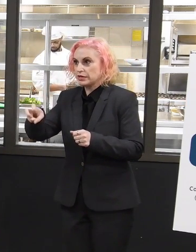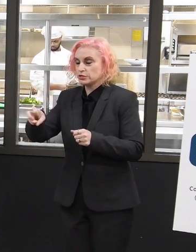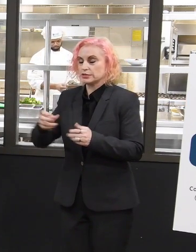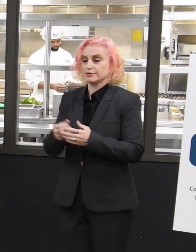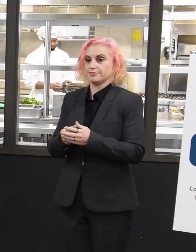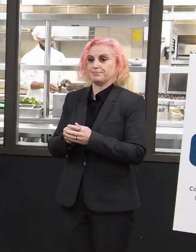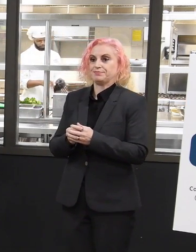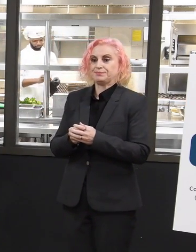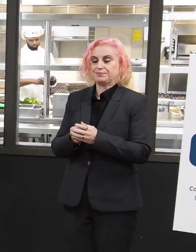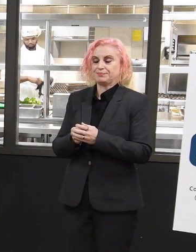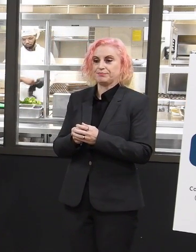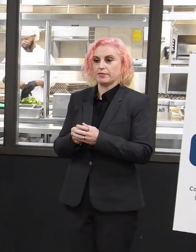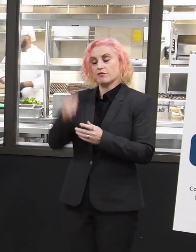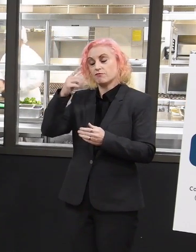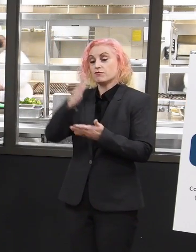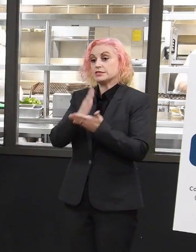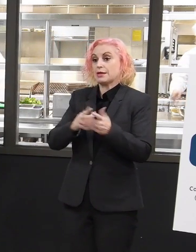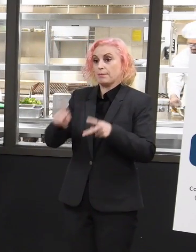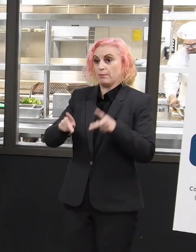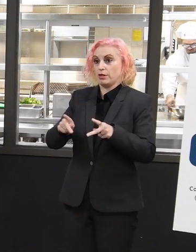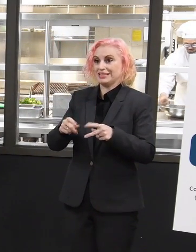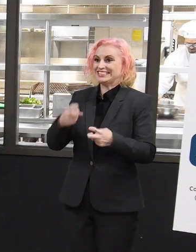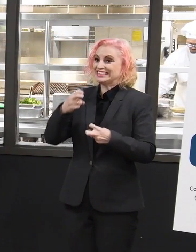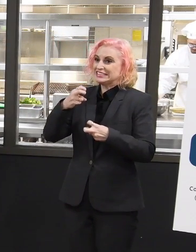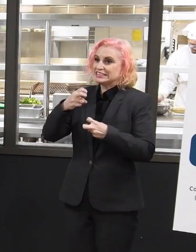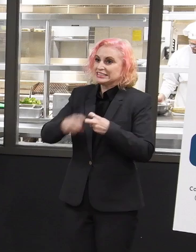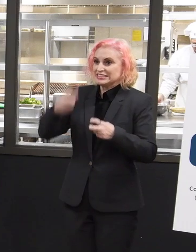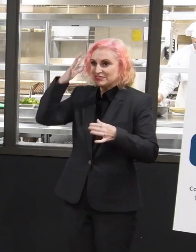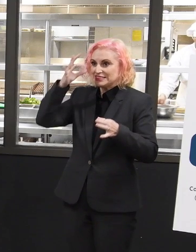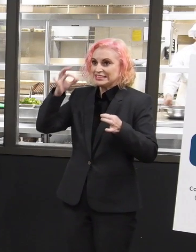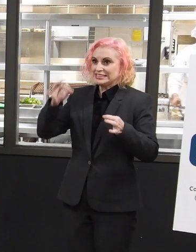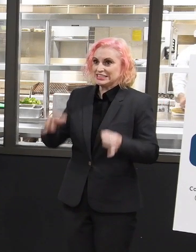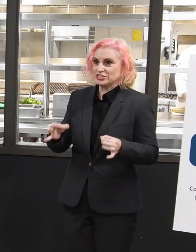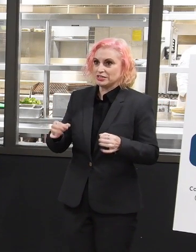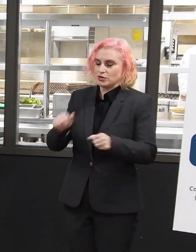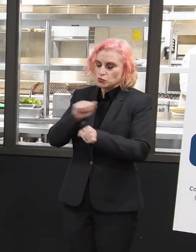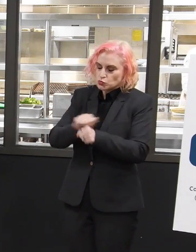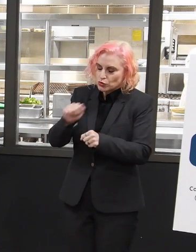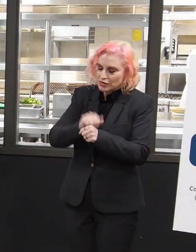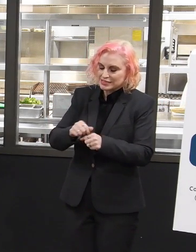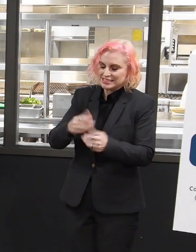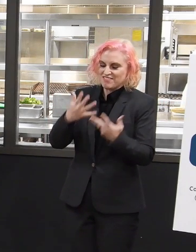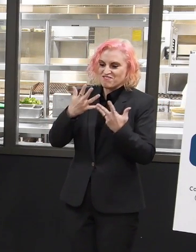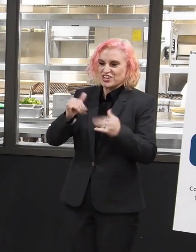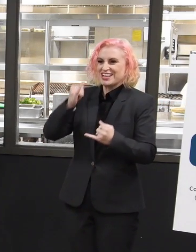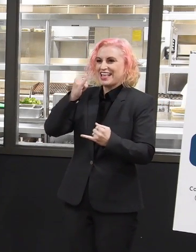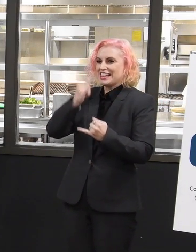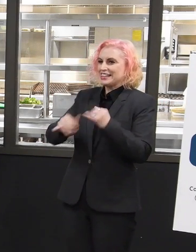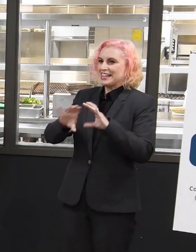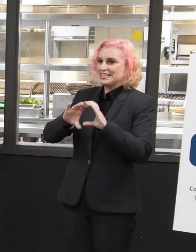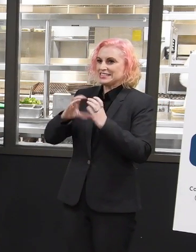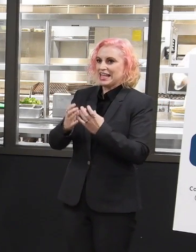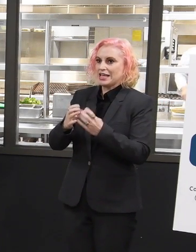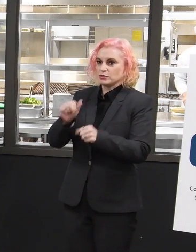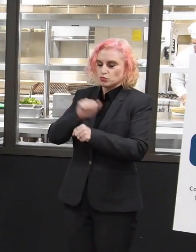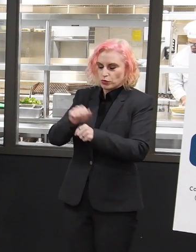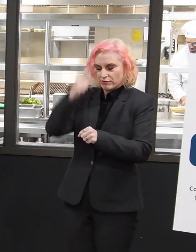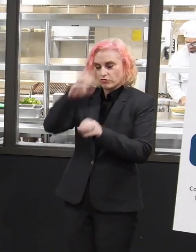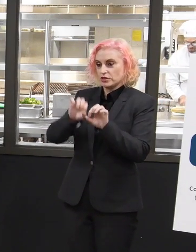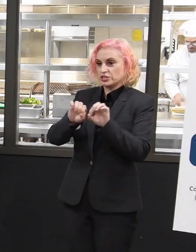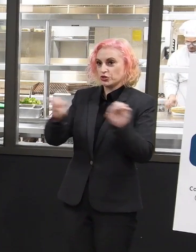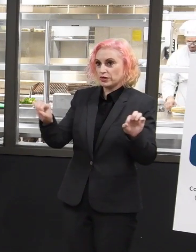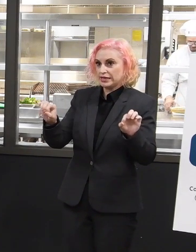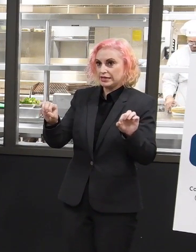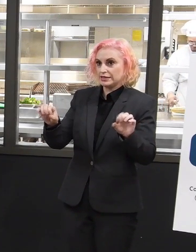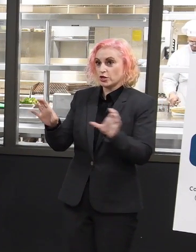go. For some, it was a difficult decision, and working to finish that last class to get their degree